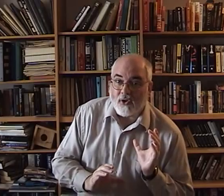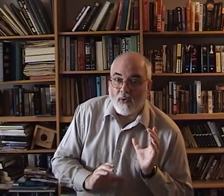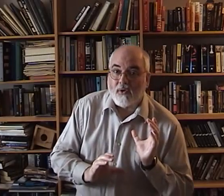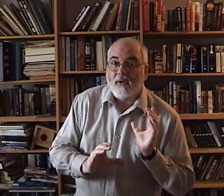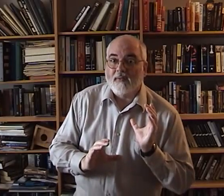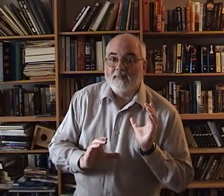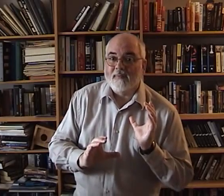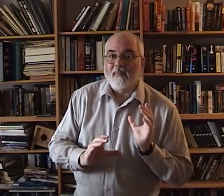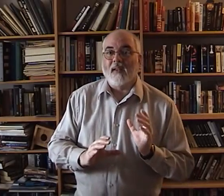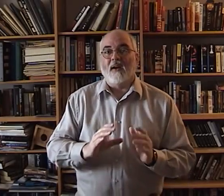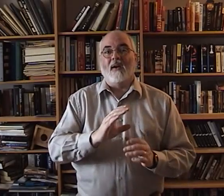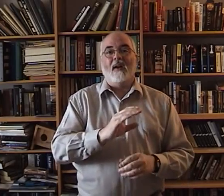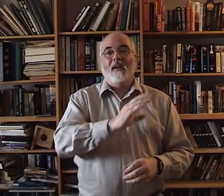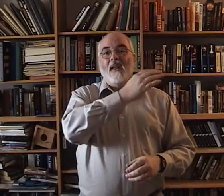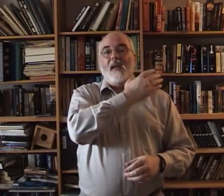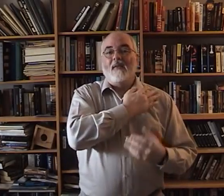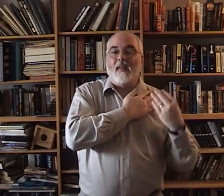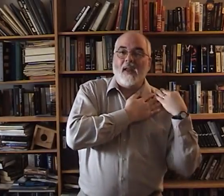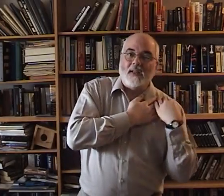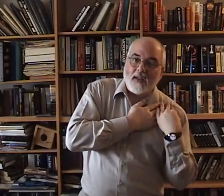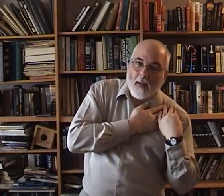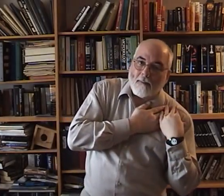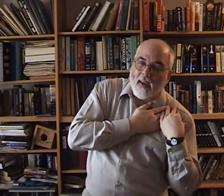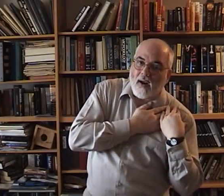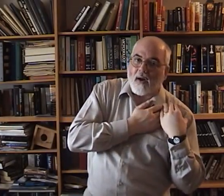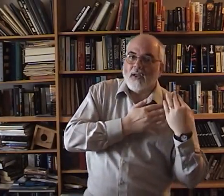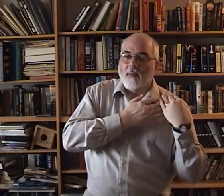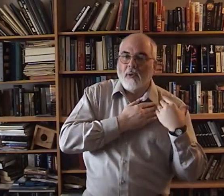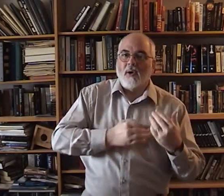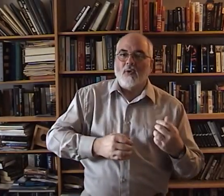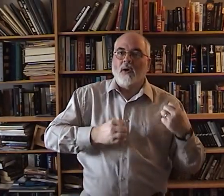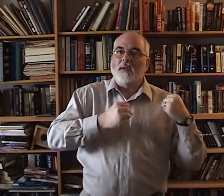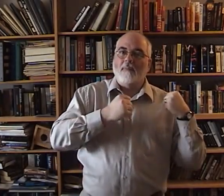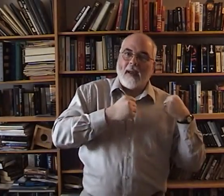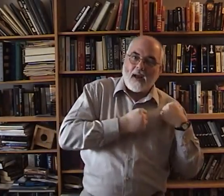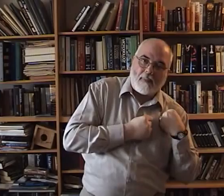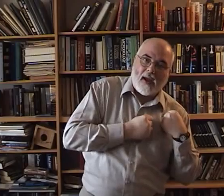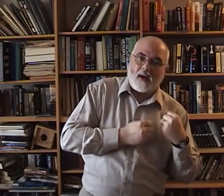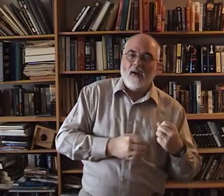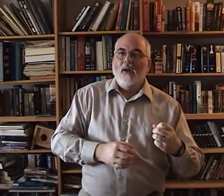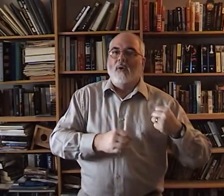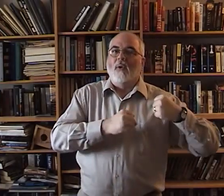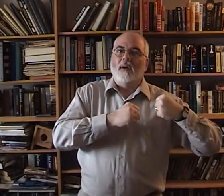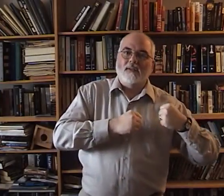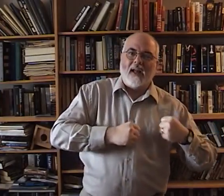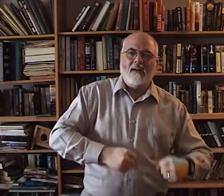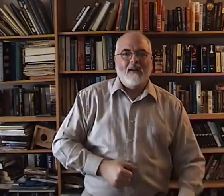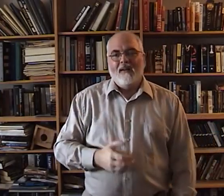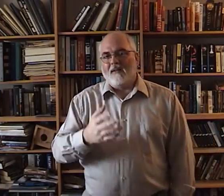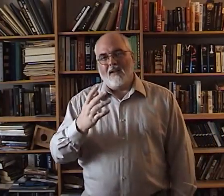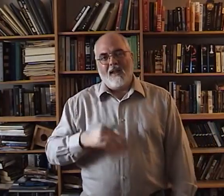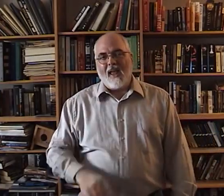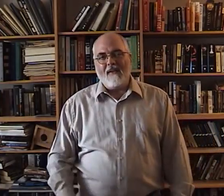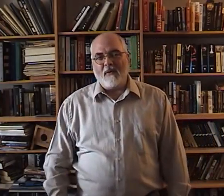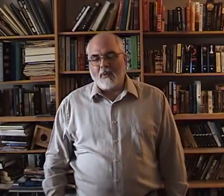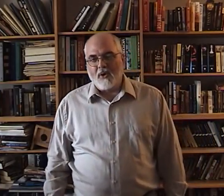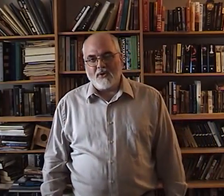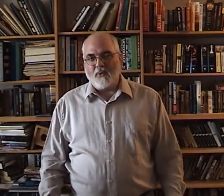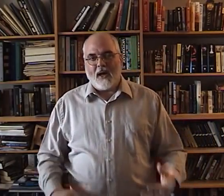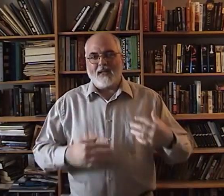shoulder, all right? It's a bear, it's a burden, or it's a backpack, or it's that heavy purse you guys,